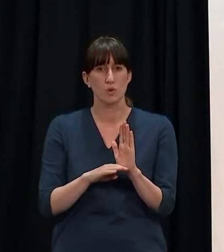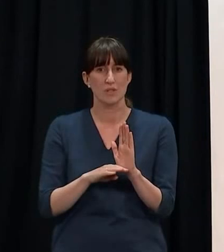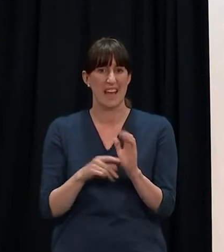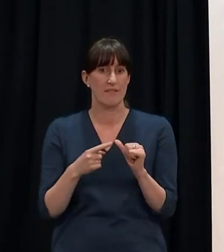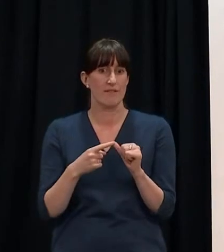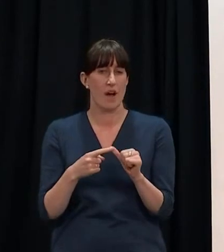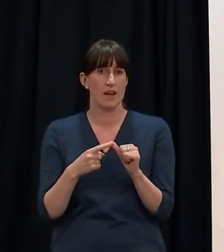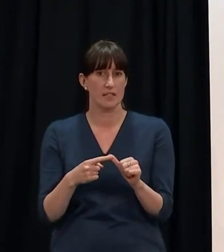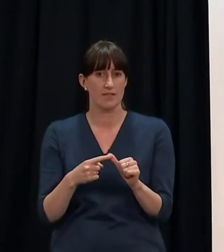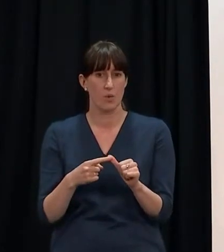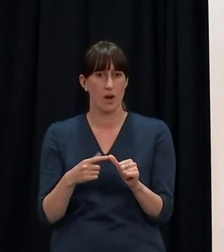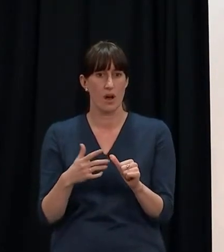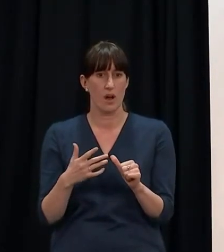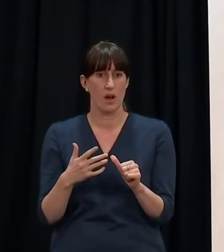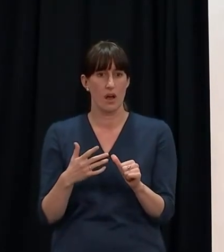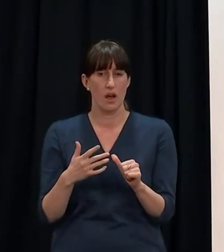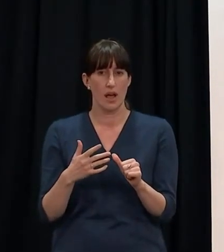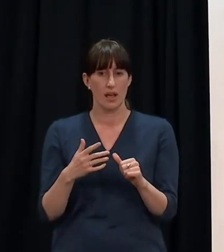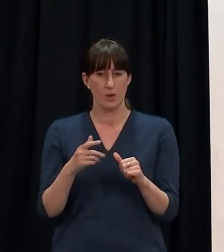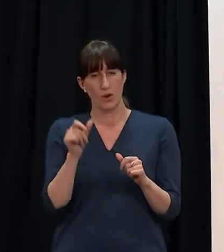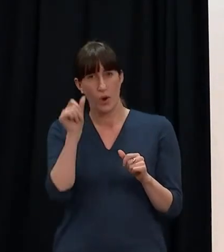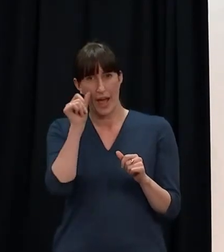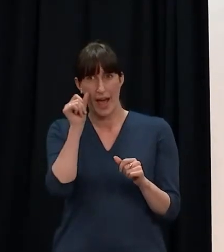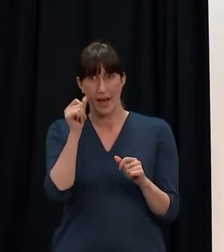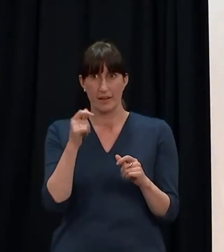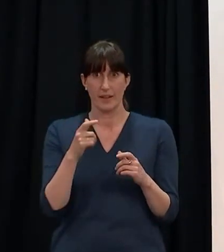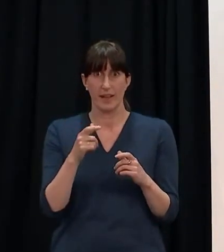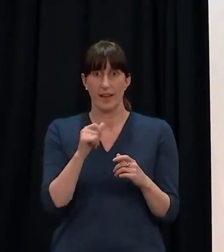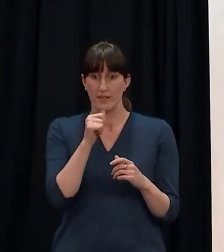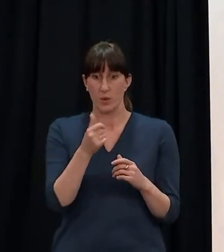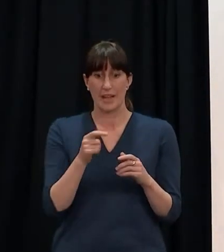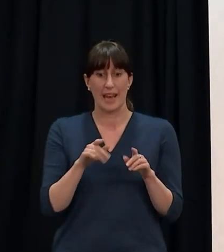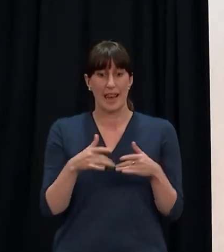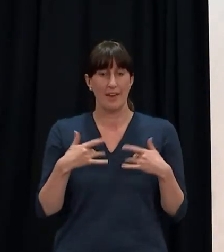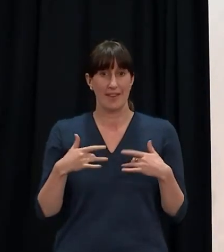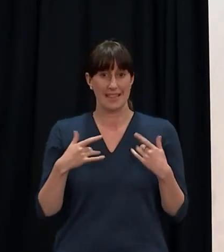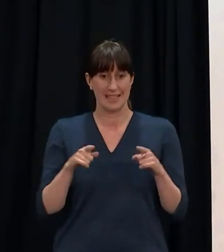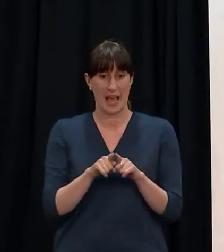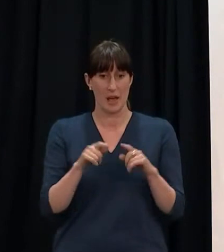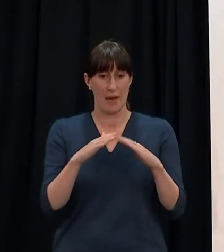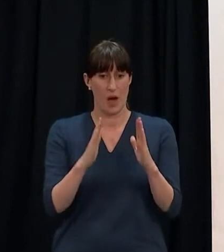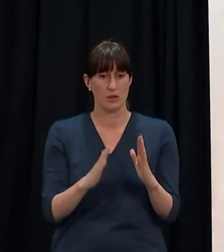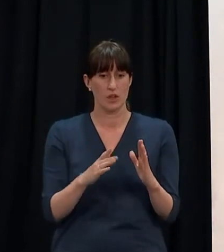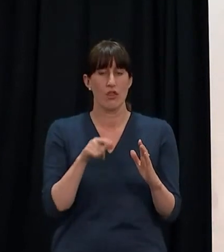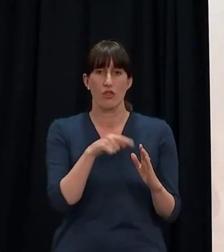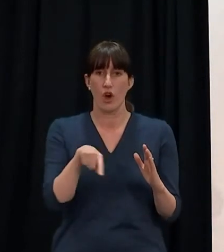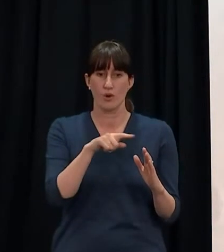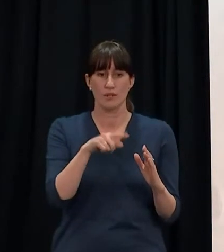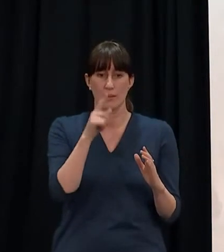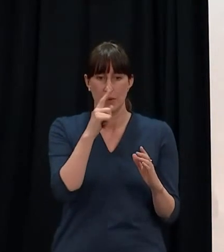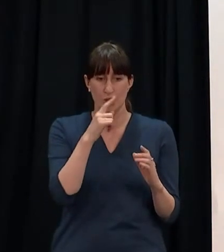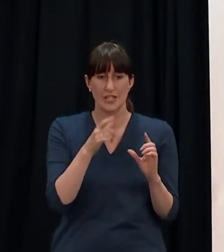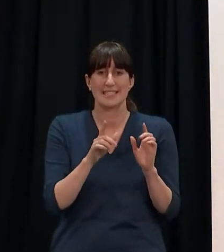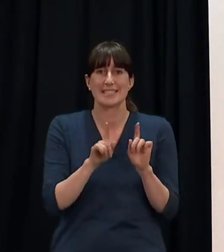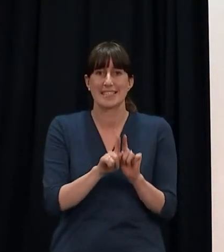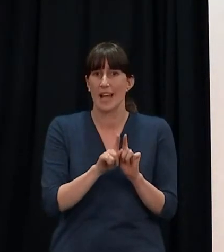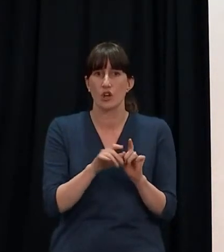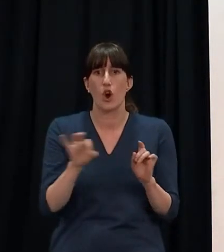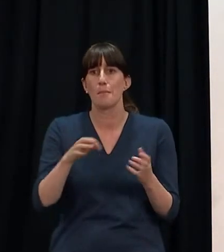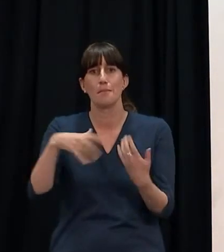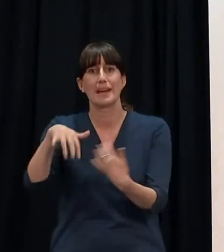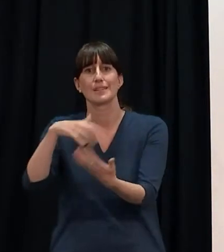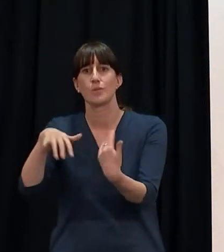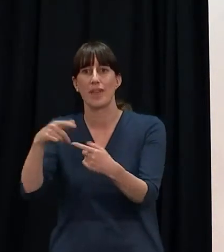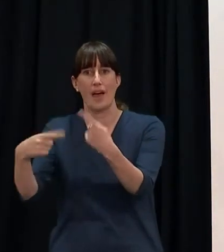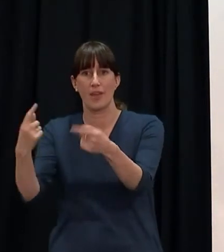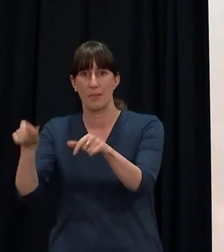here. What is your advice around that, taking your bubble with you? I haven't been asked formally for advice, and I think it applies not just to Parliament, but if